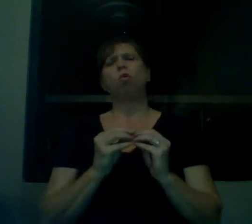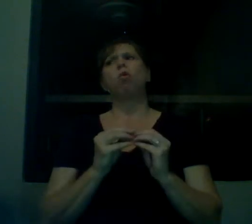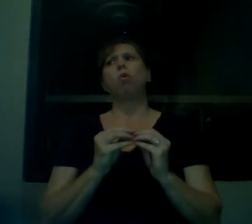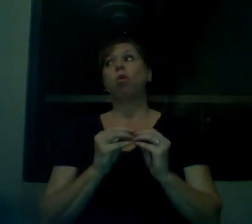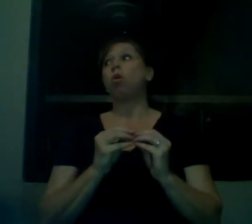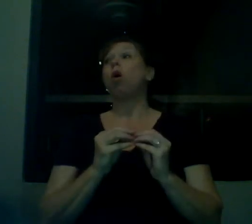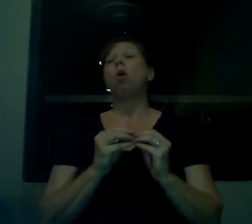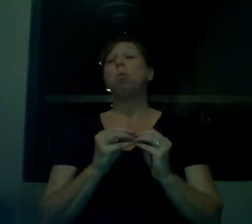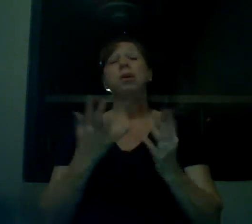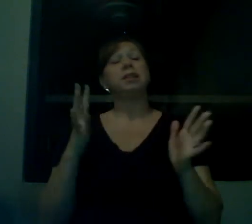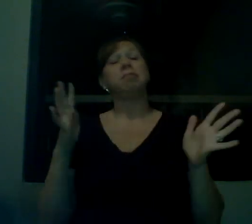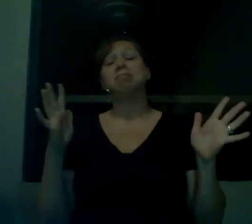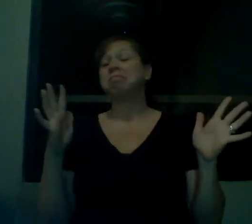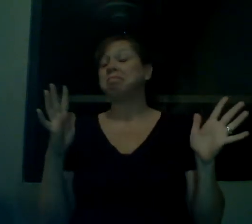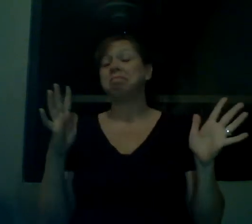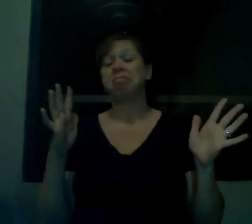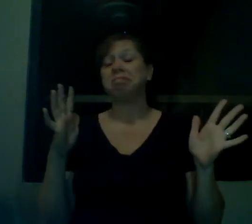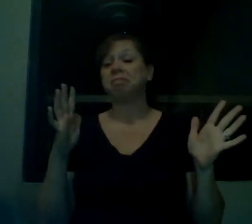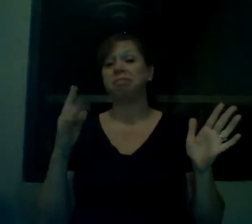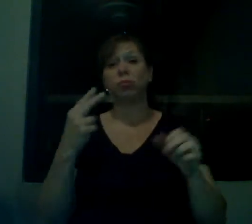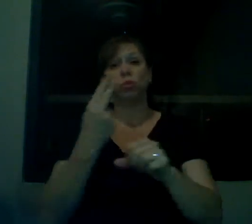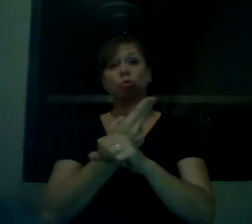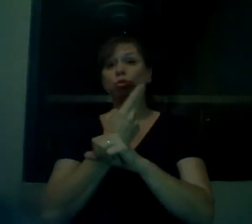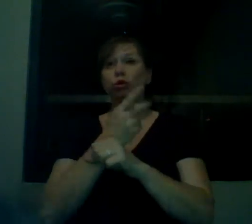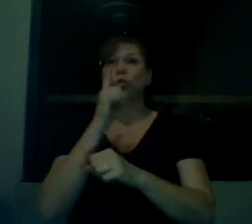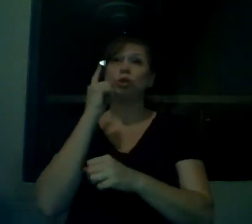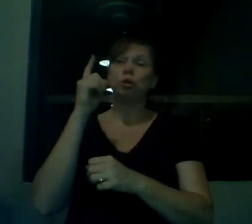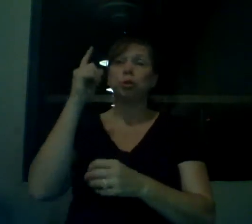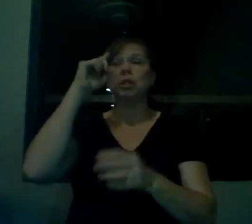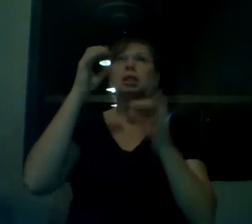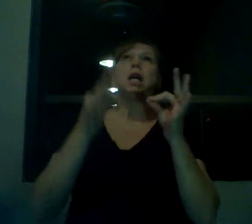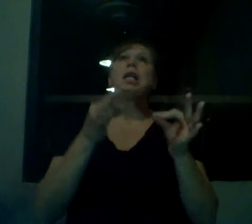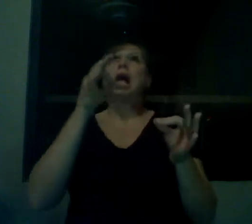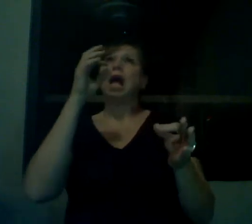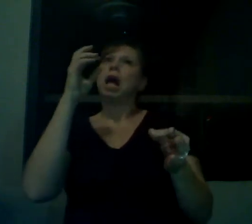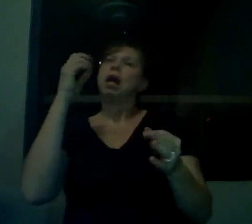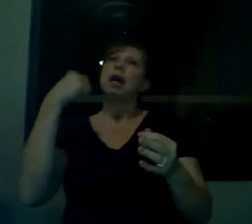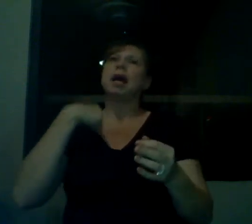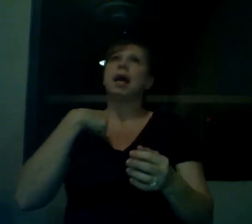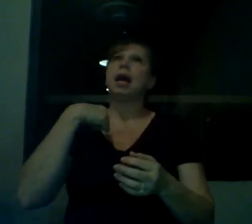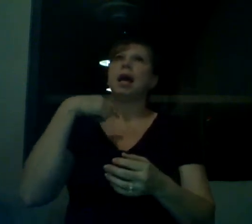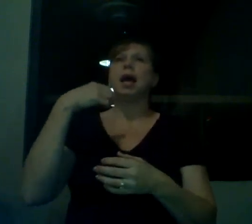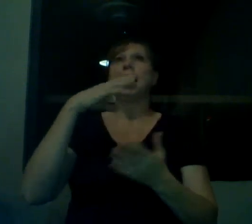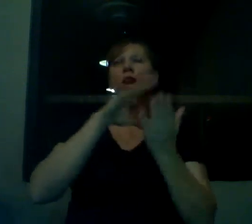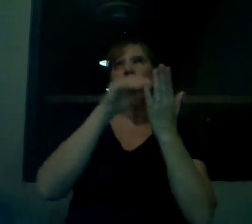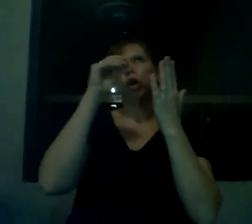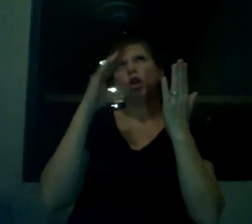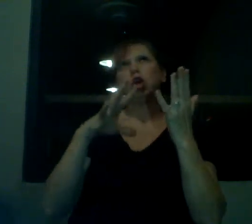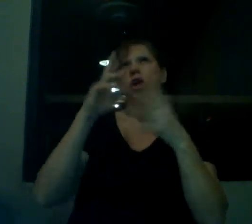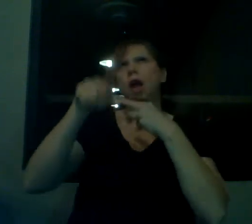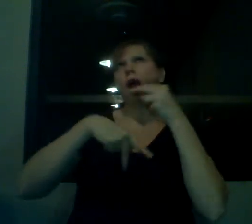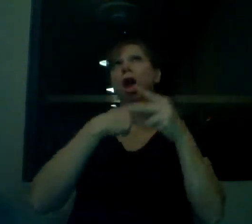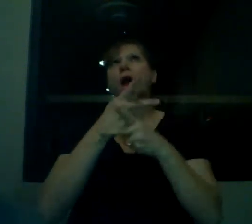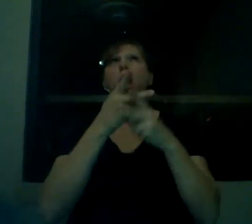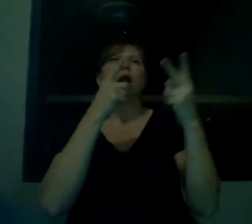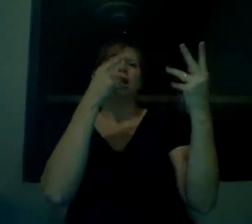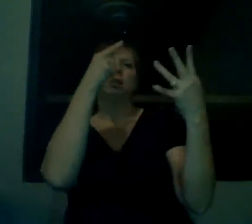And that's it. You really just tailor it to your needs once you figure out the type of learner that you are. And if you have any questions, feel